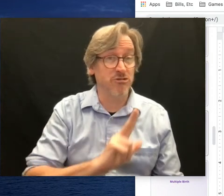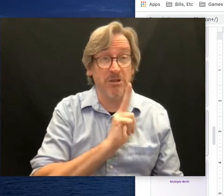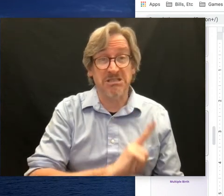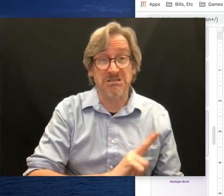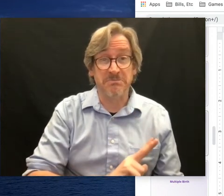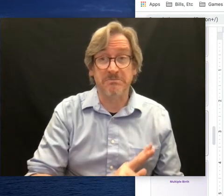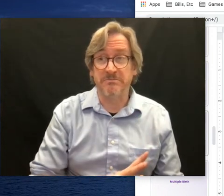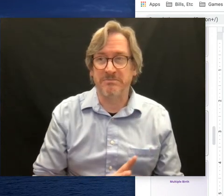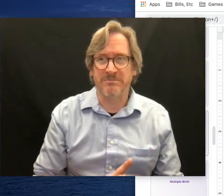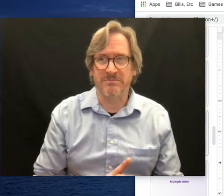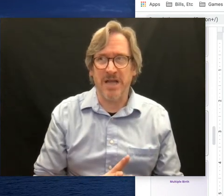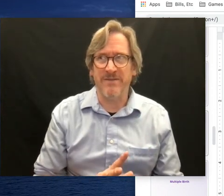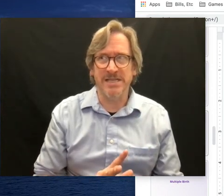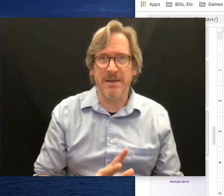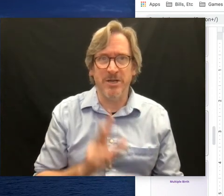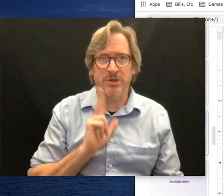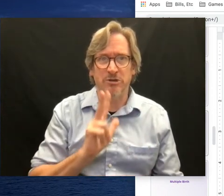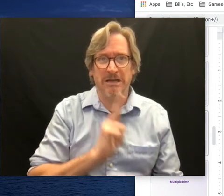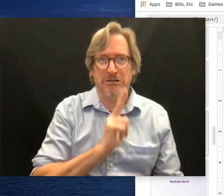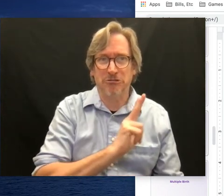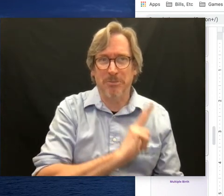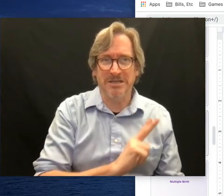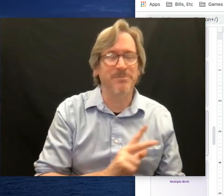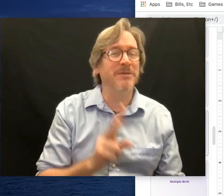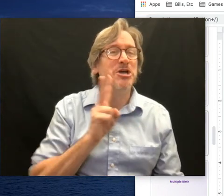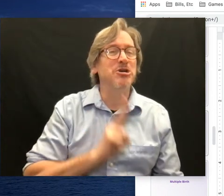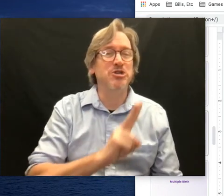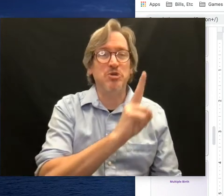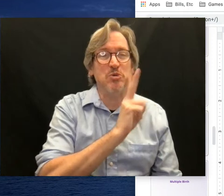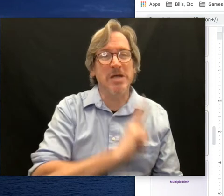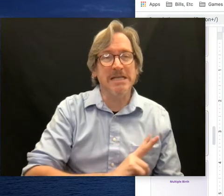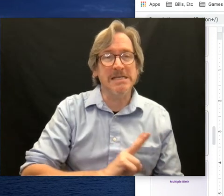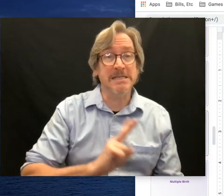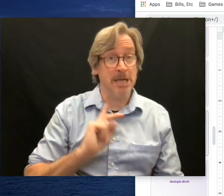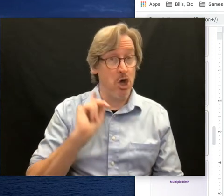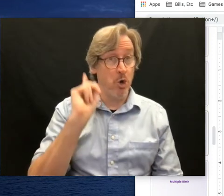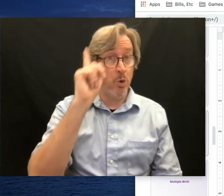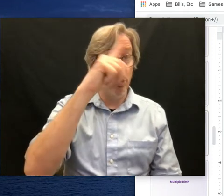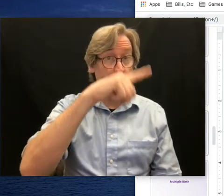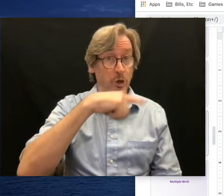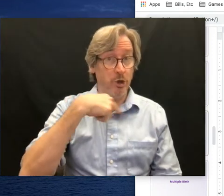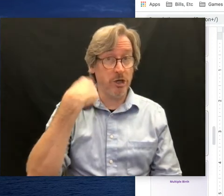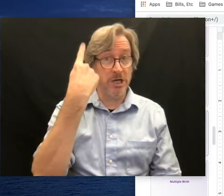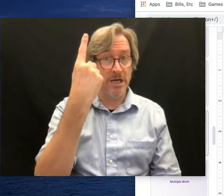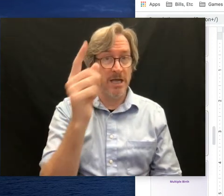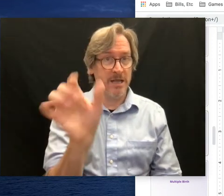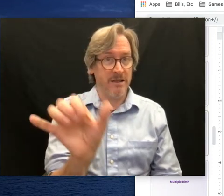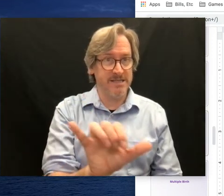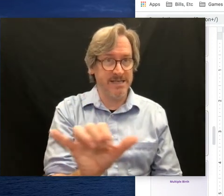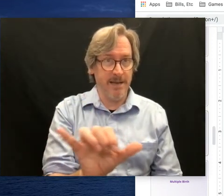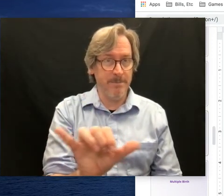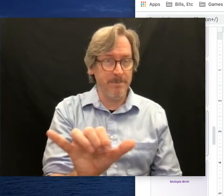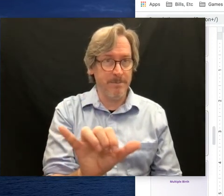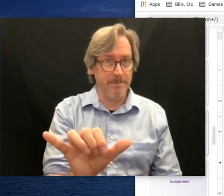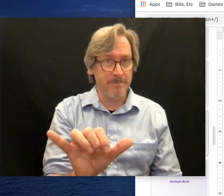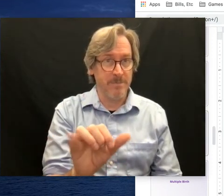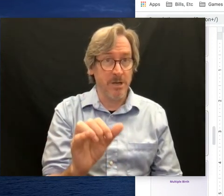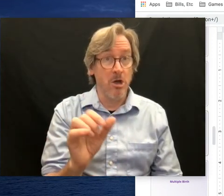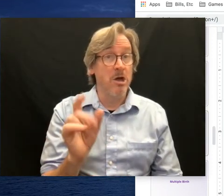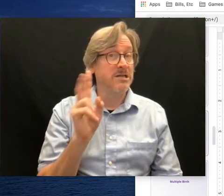thing, triplets. I haven't seen anybody do it like triplets, but twins who look the same,